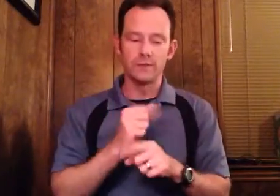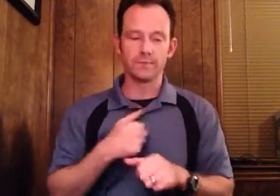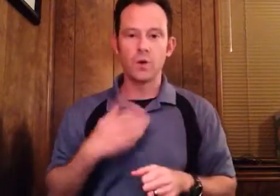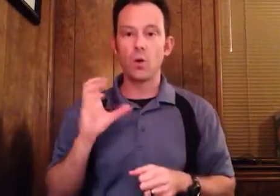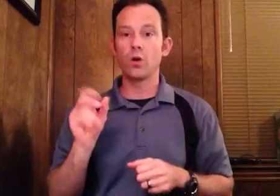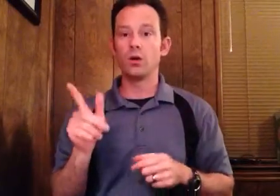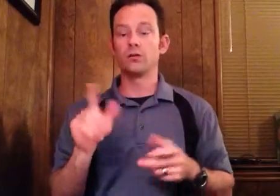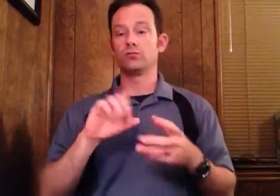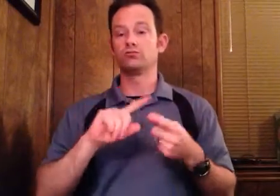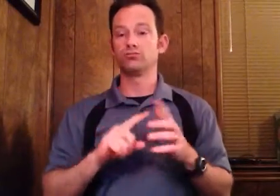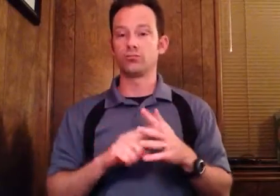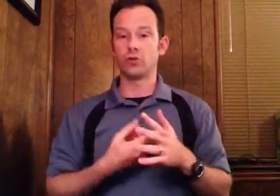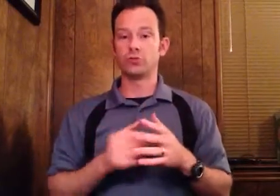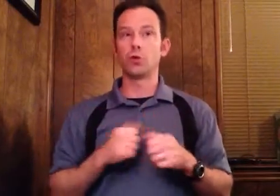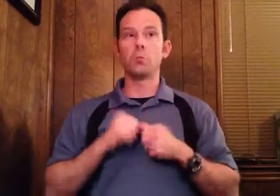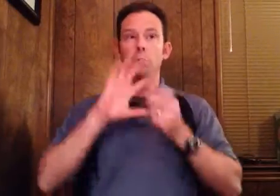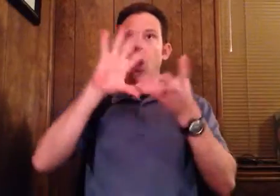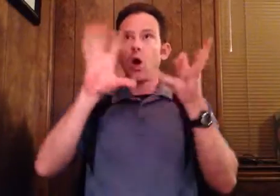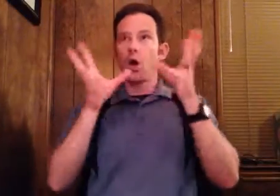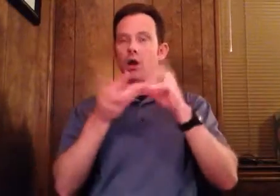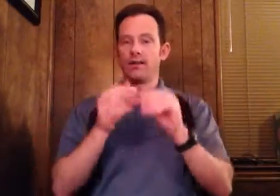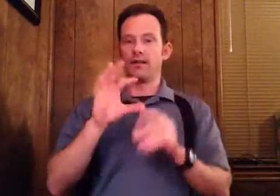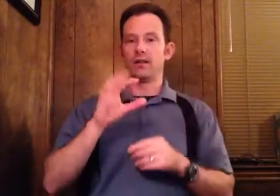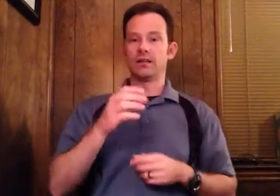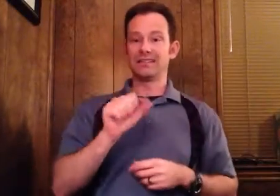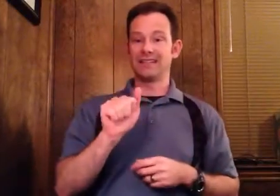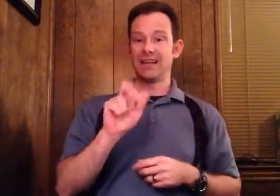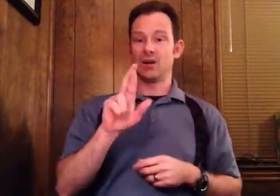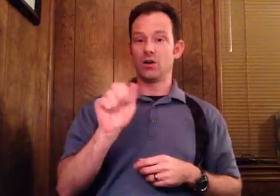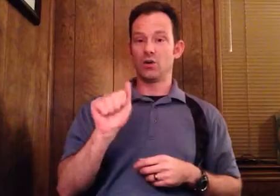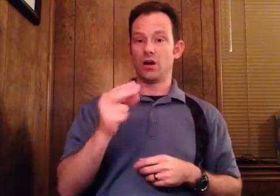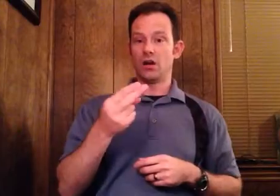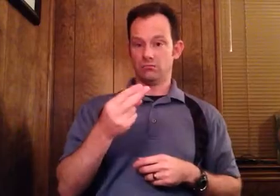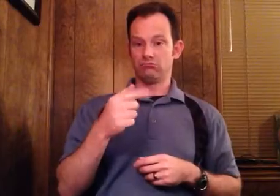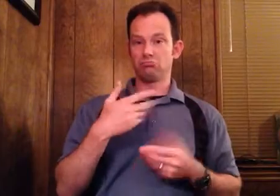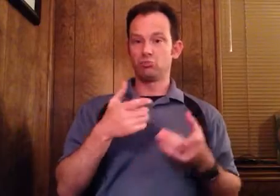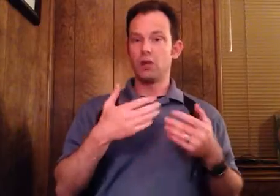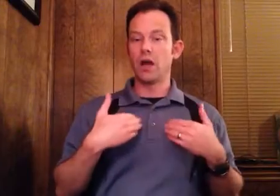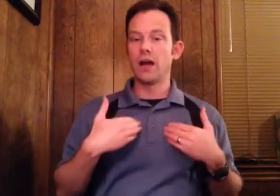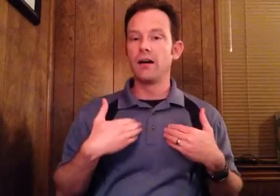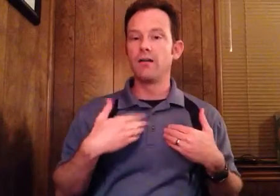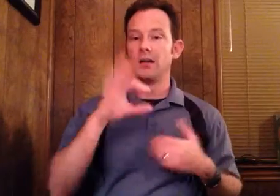her household. Well, I just want to represent Sarah's 96 DVDs.